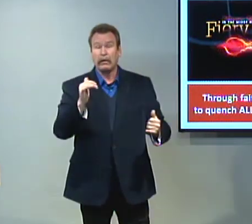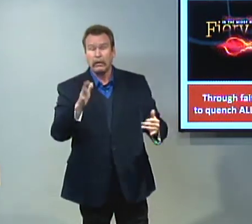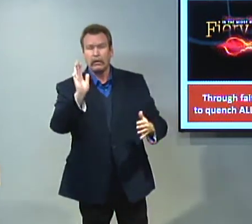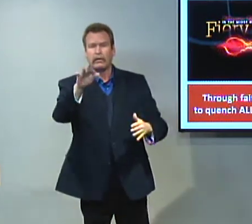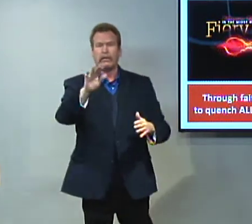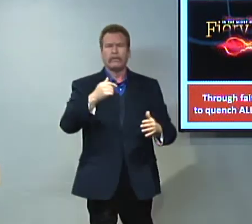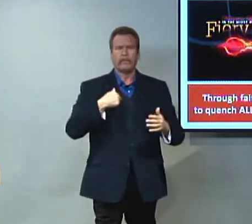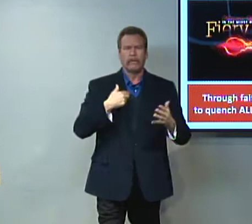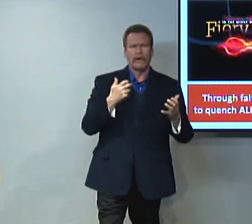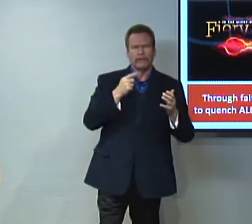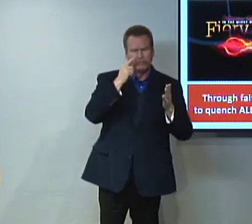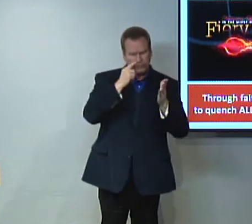us.